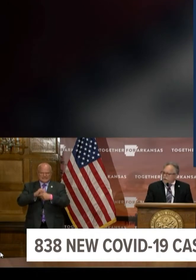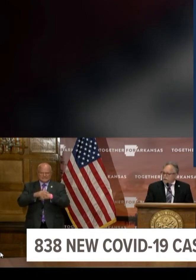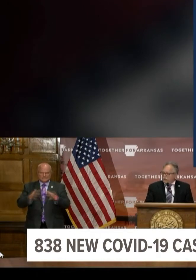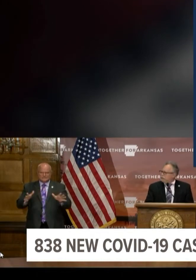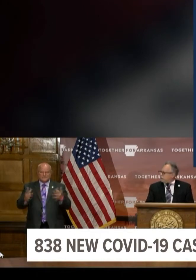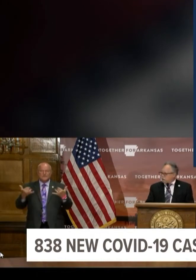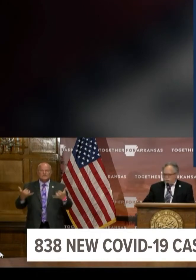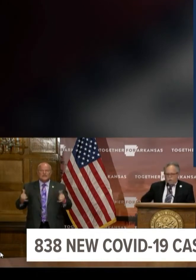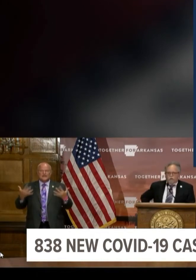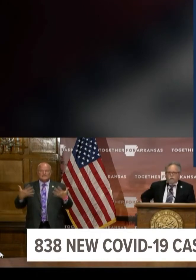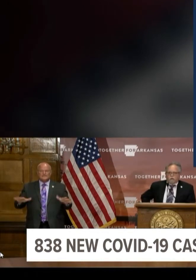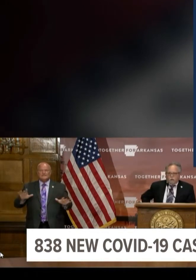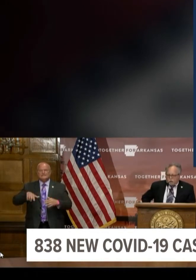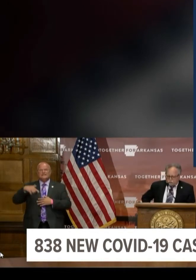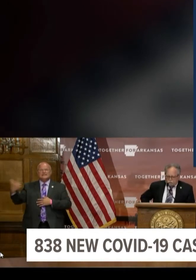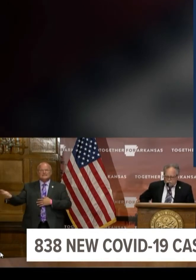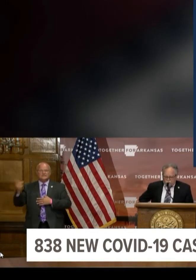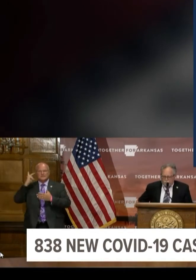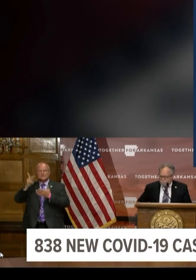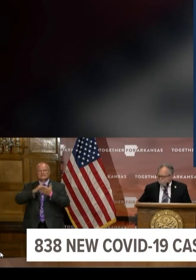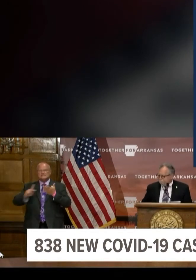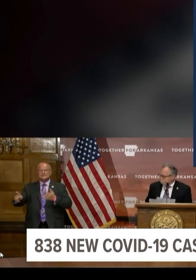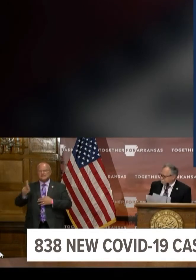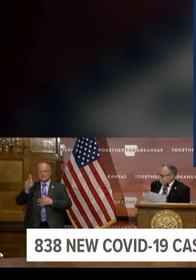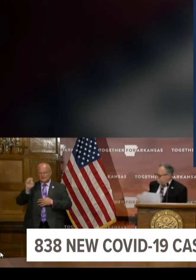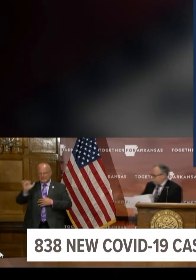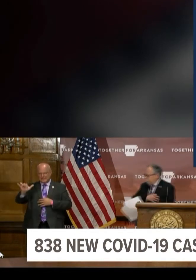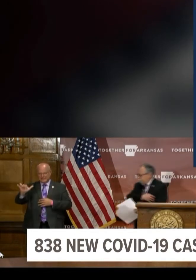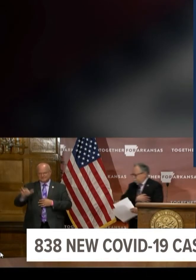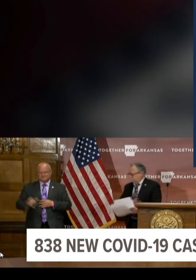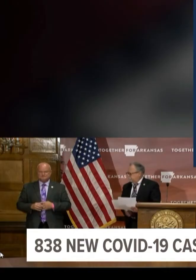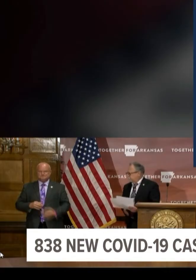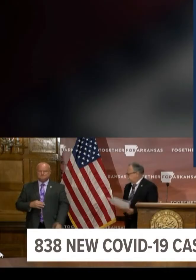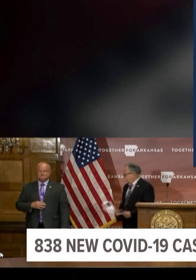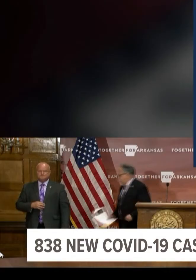with that, I'll end and turn it over to Secretary Key.